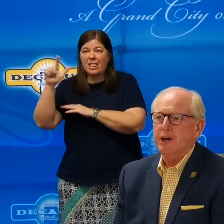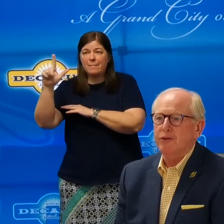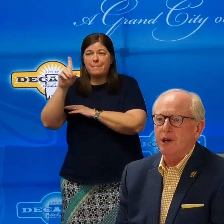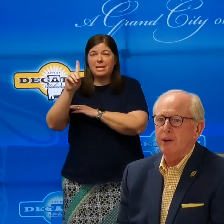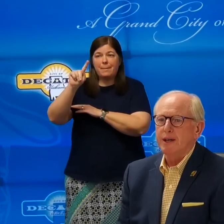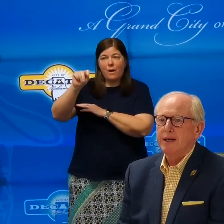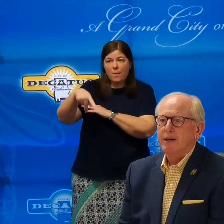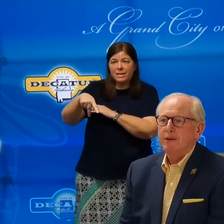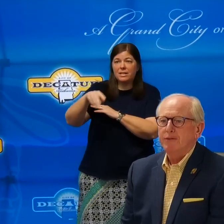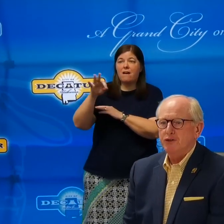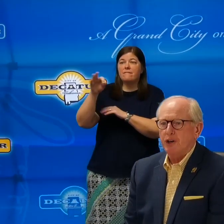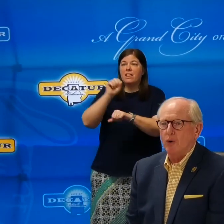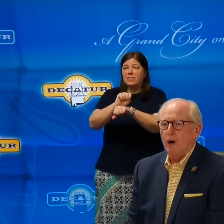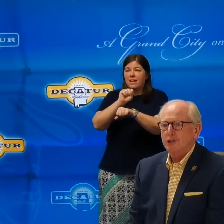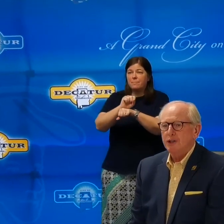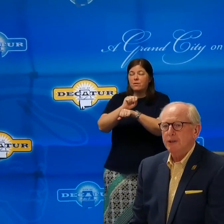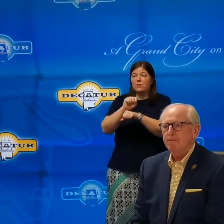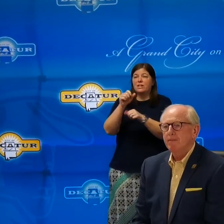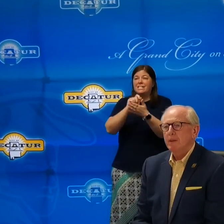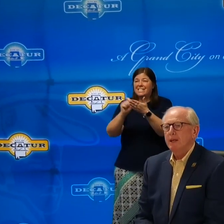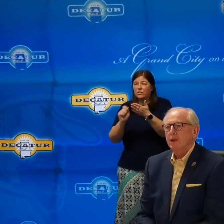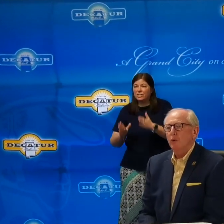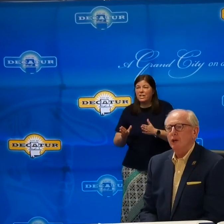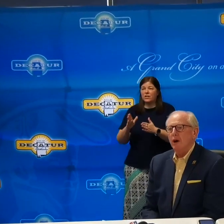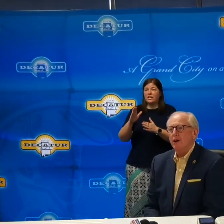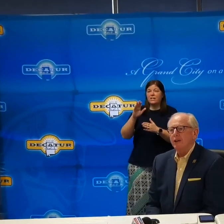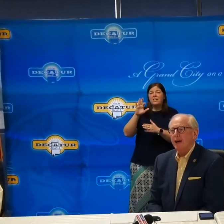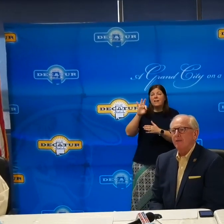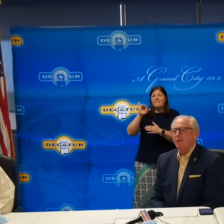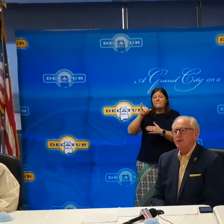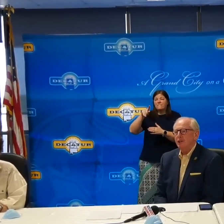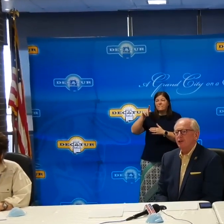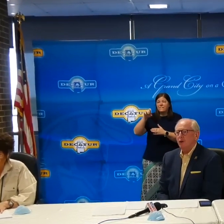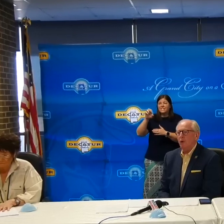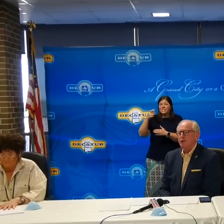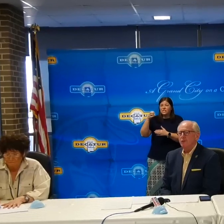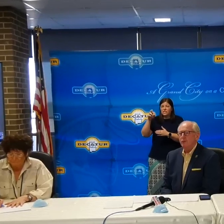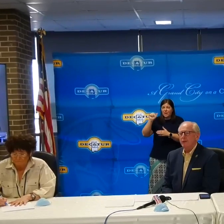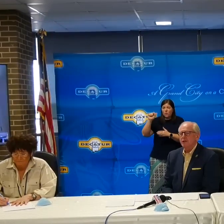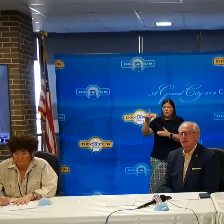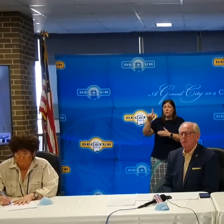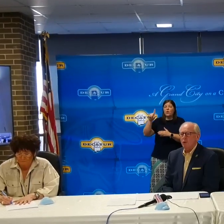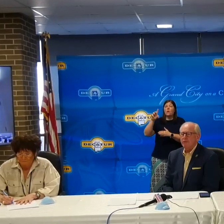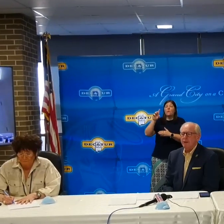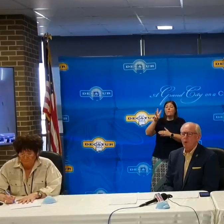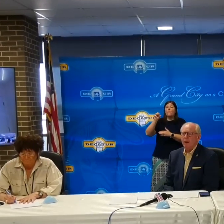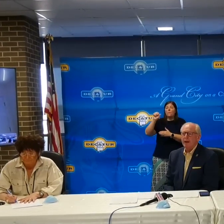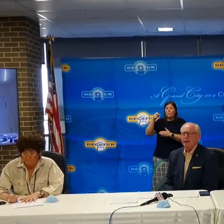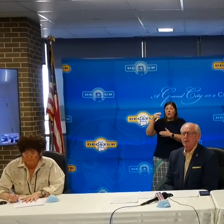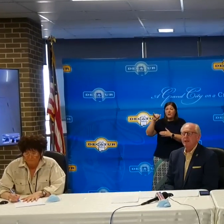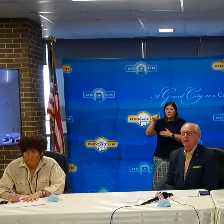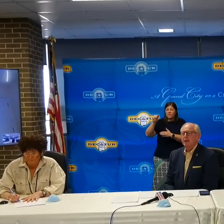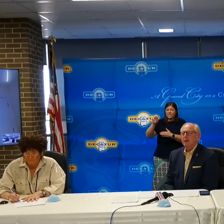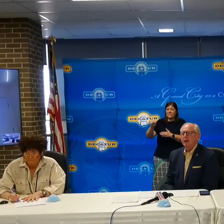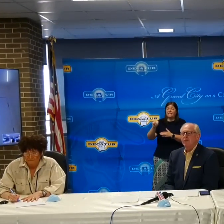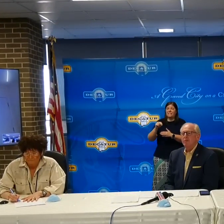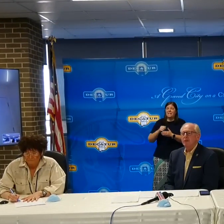Labor Secretary Fitzgerald Washington. We are honored to have Secretary Washington with us this morning via